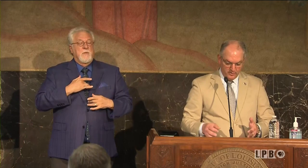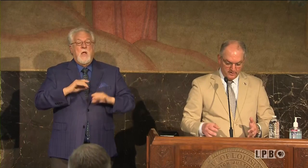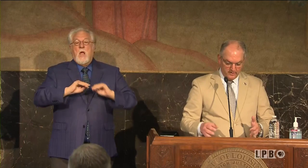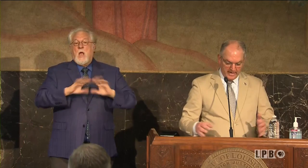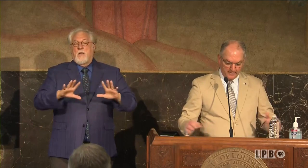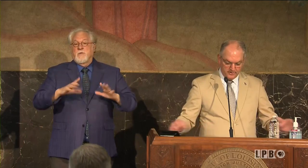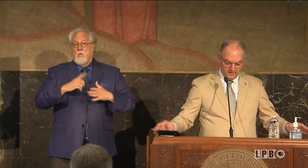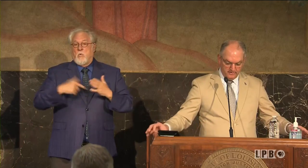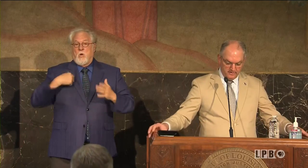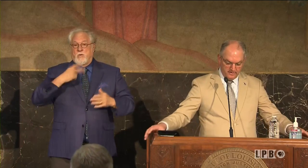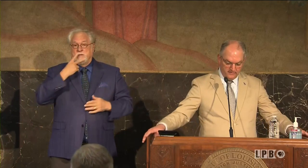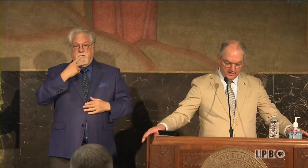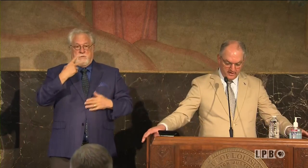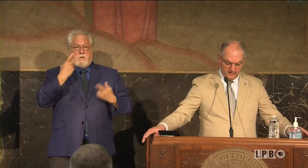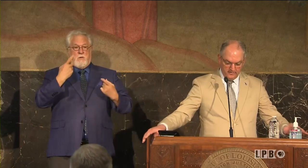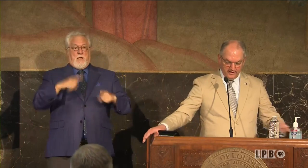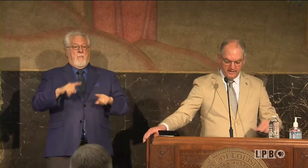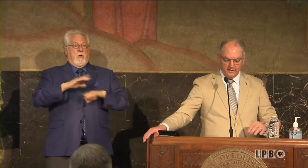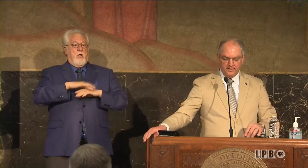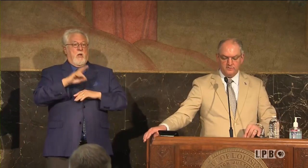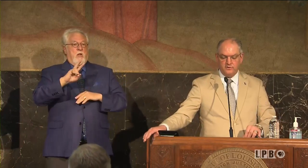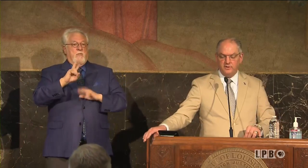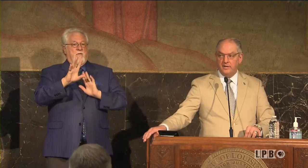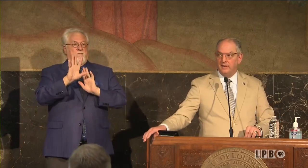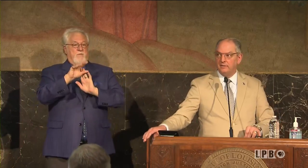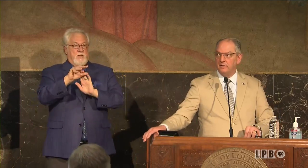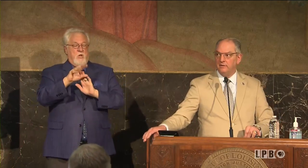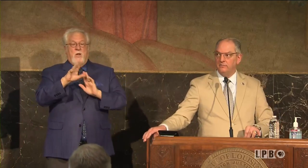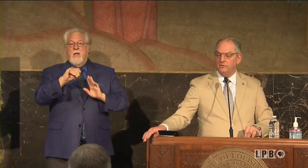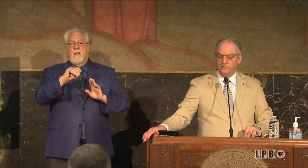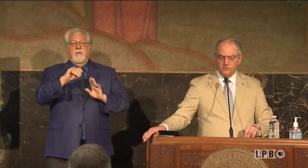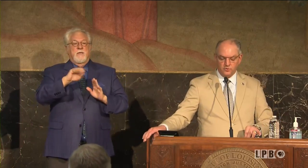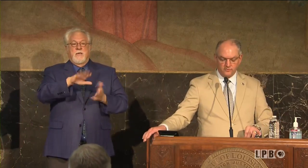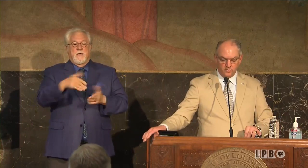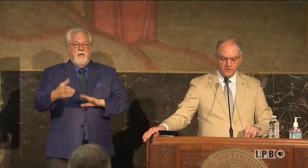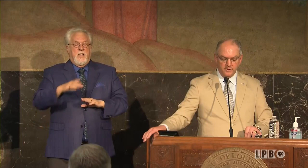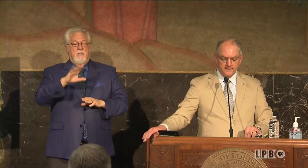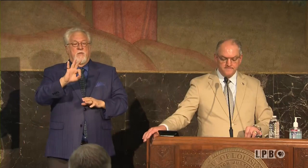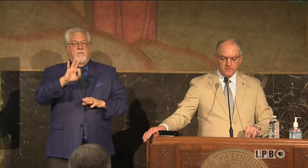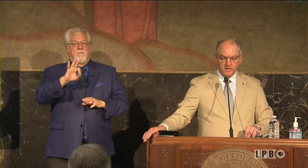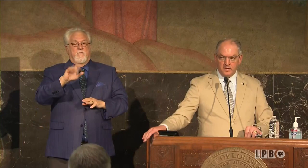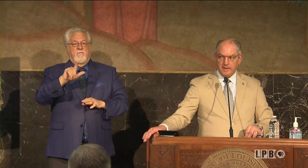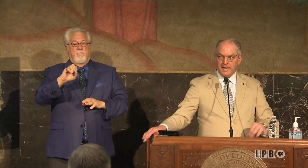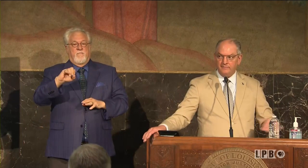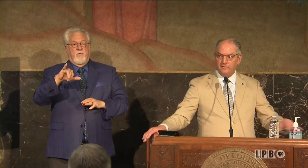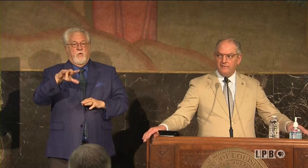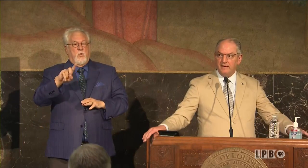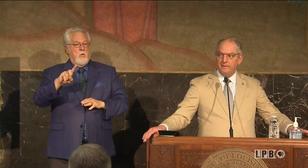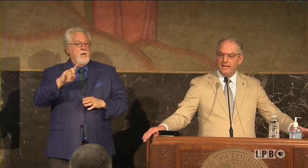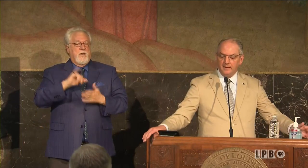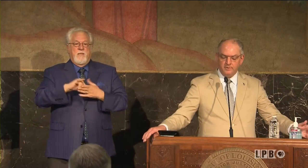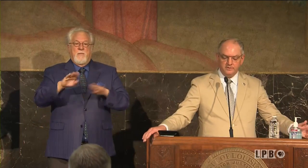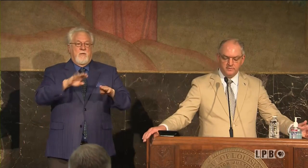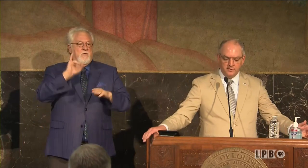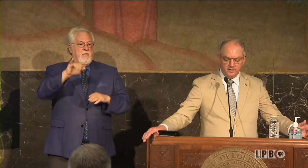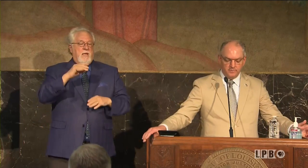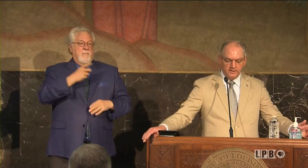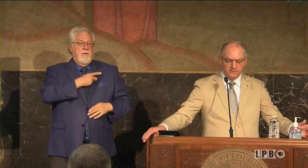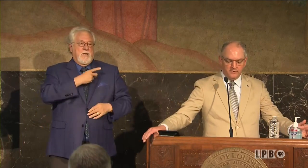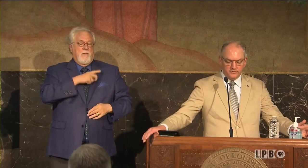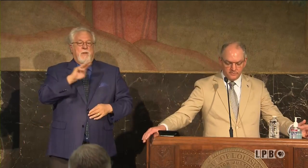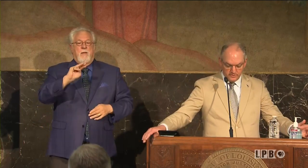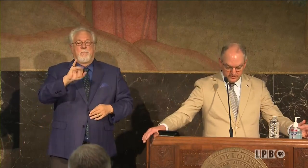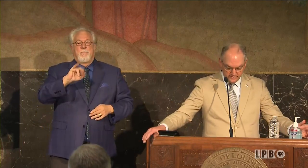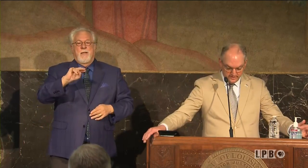Obviously, what we saw captured on the video and the unnecessary death of George Floyd, the behavior of that Minneapolis